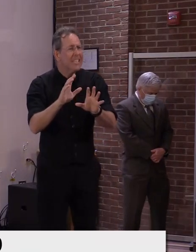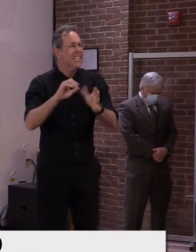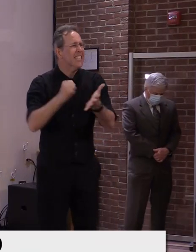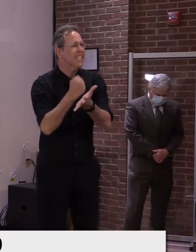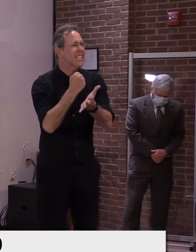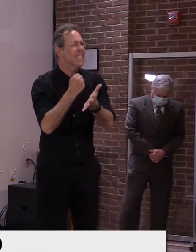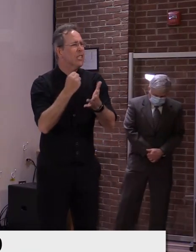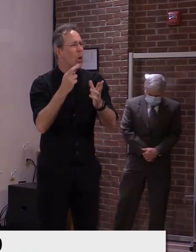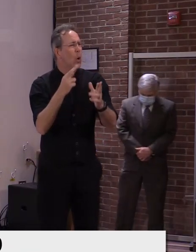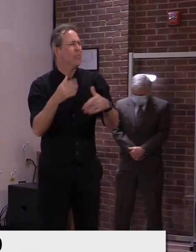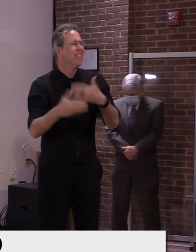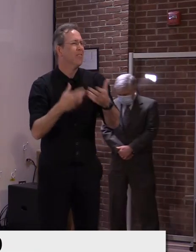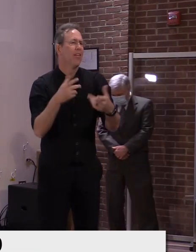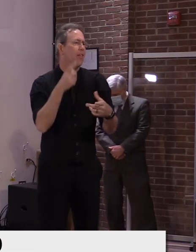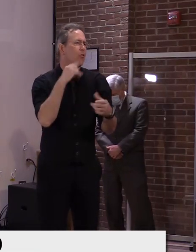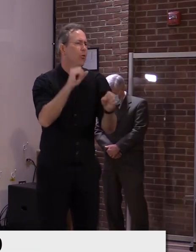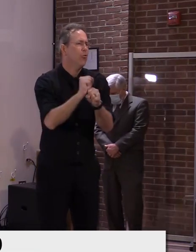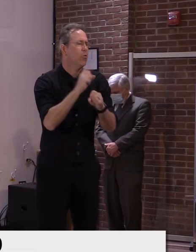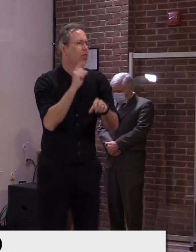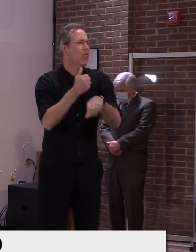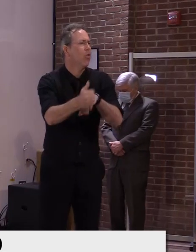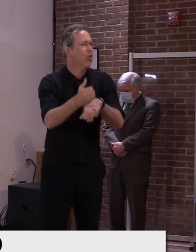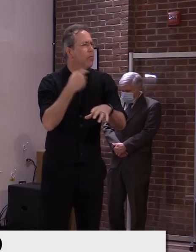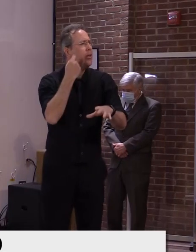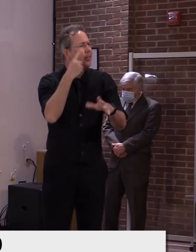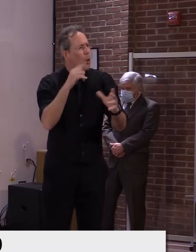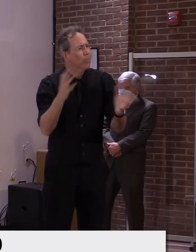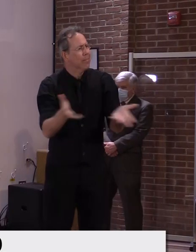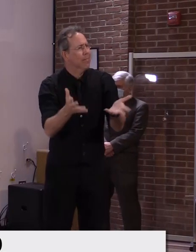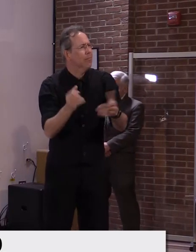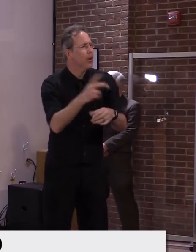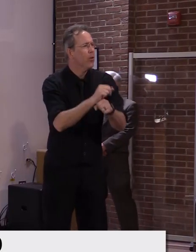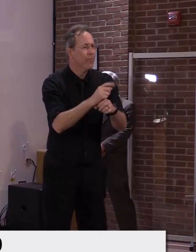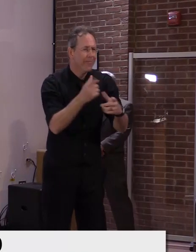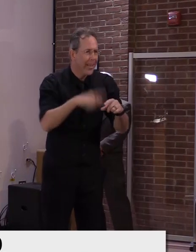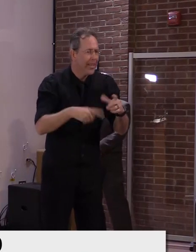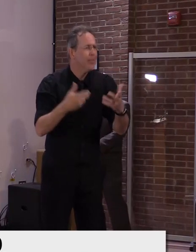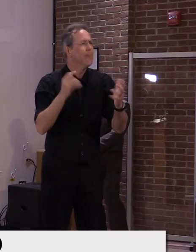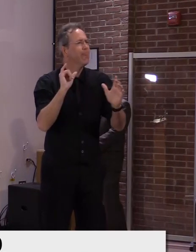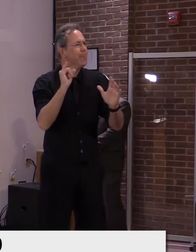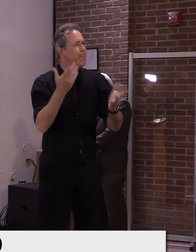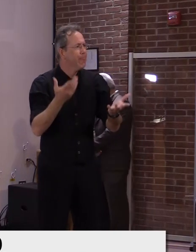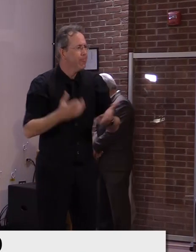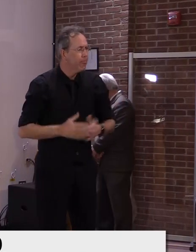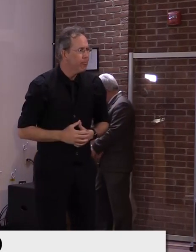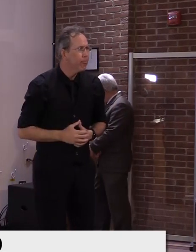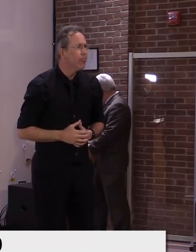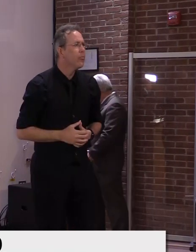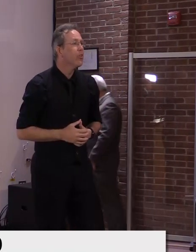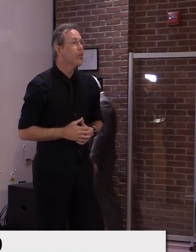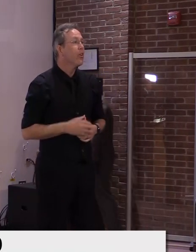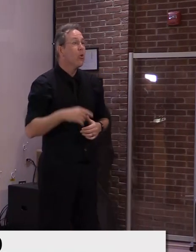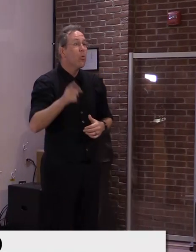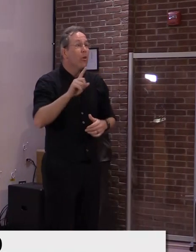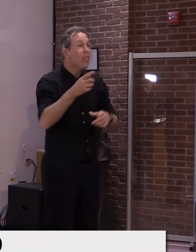their mortgage, putting food on the table and so forth. So it's going to be spent. And again, that drives